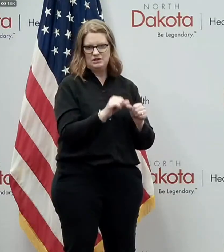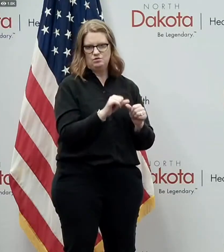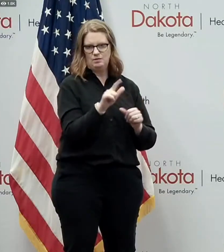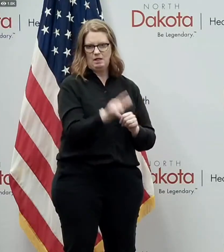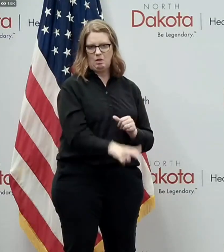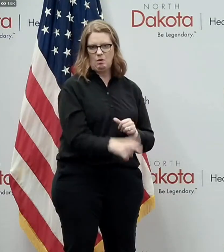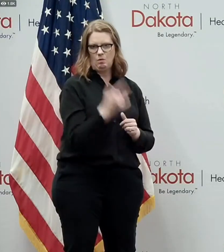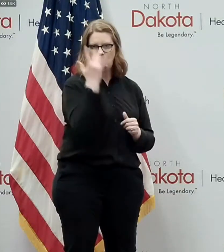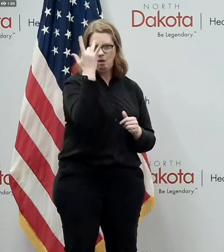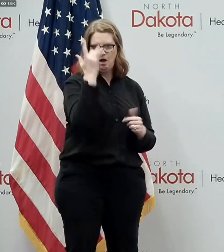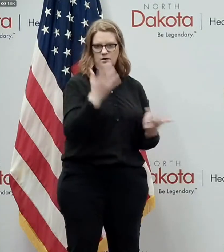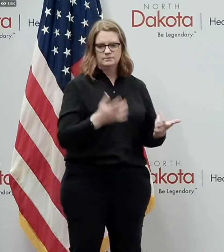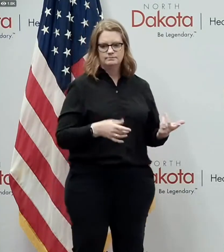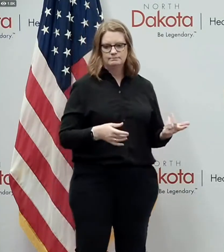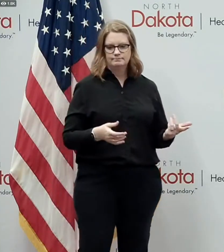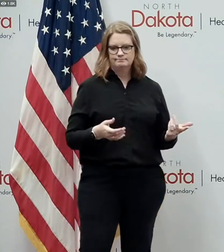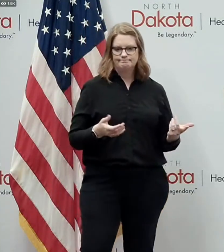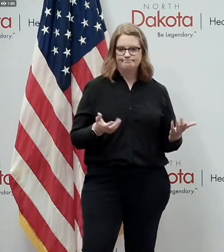I can't.